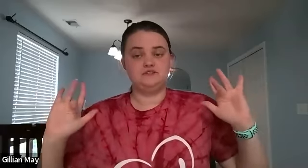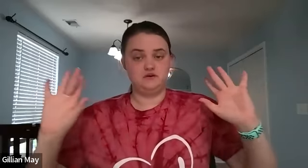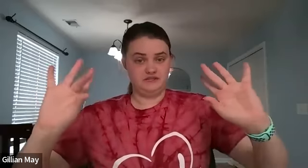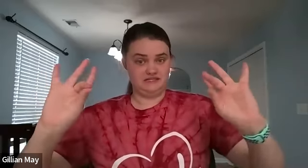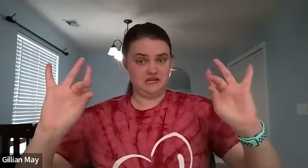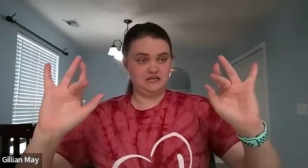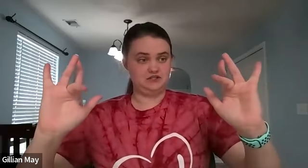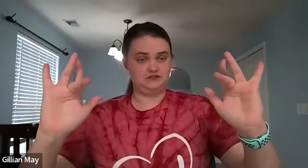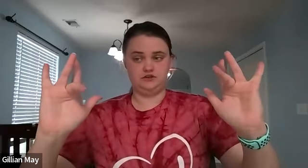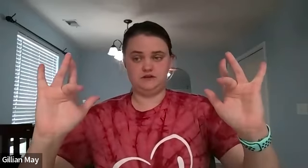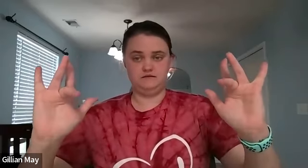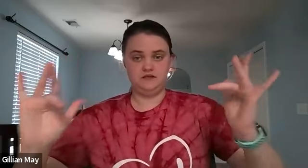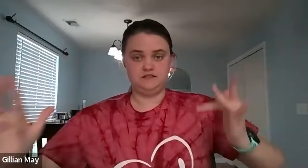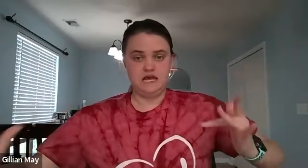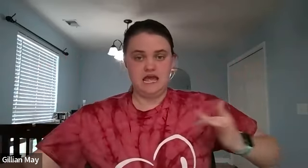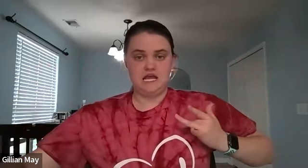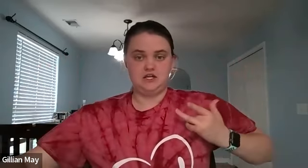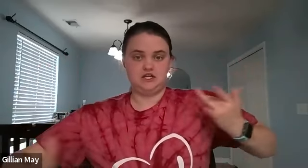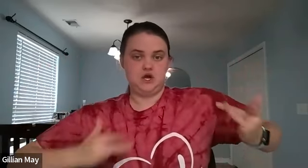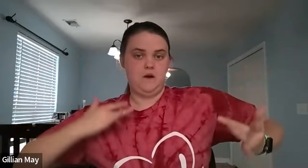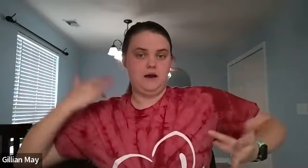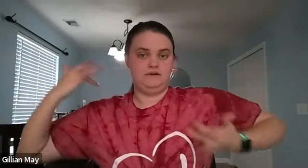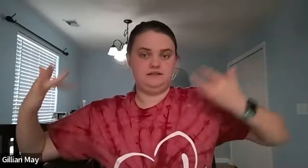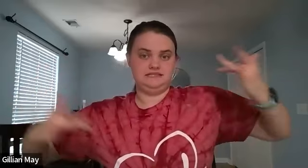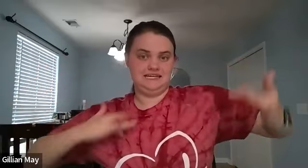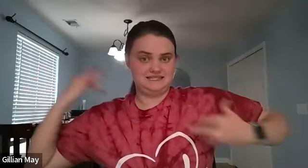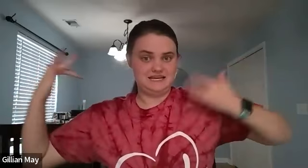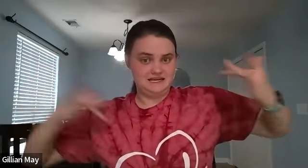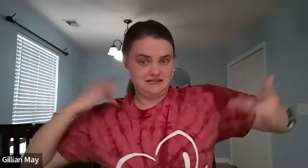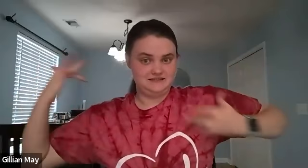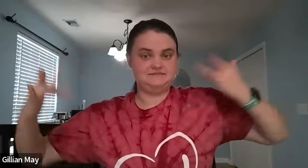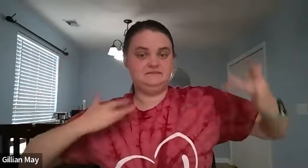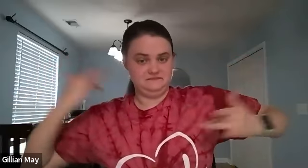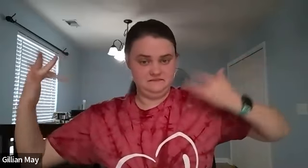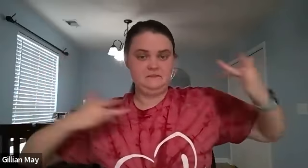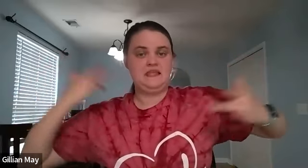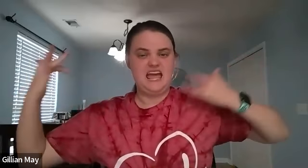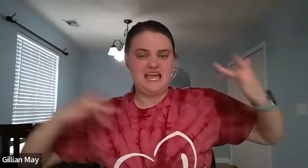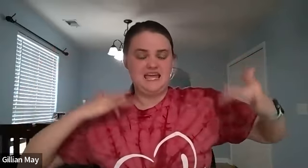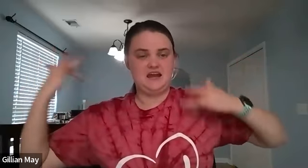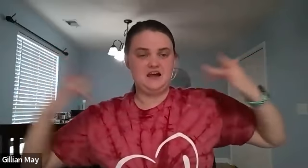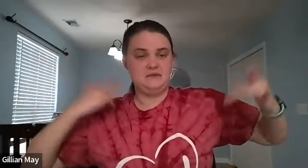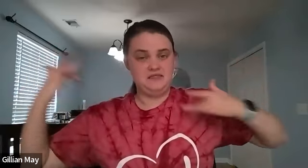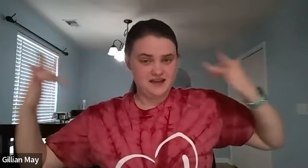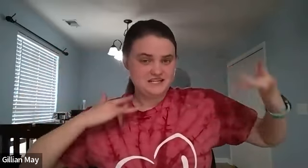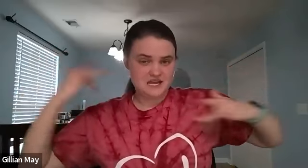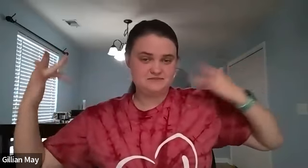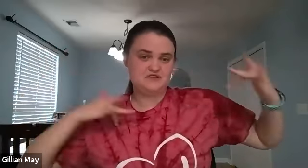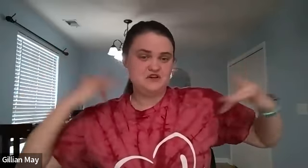So with excited, you'll do your middle fingers and you're going to go up. Excited. And a lot of times, the